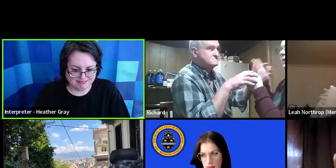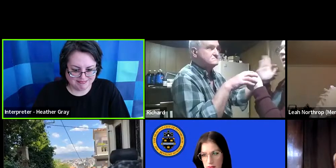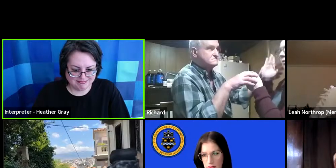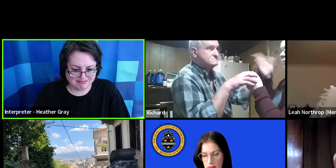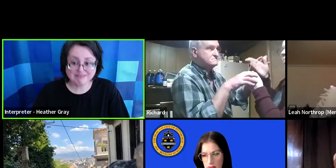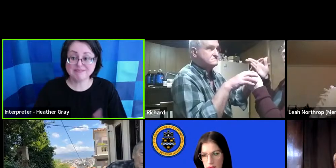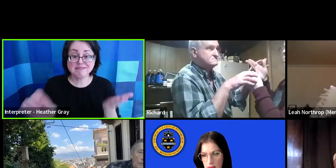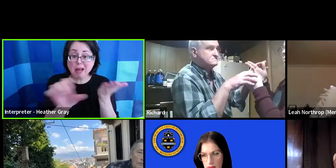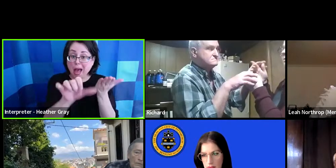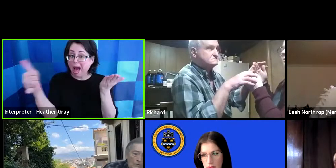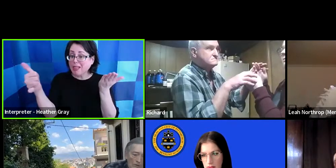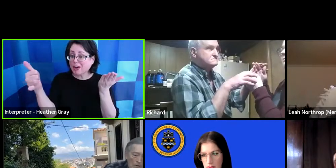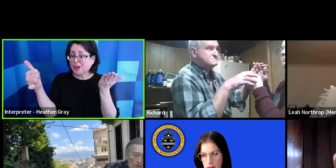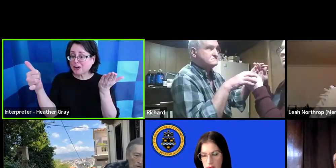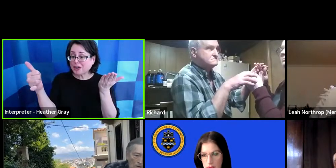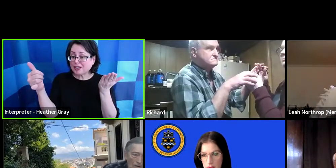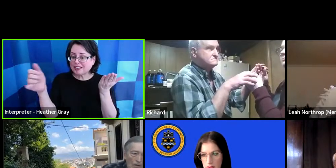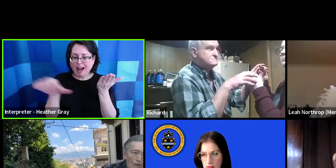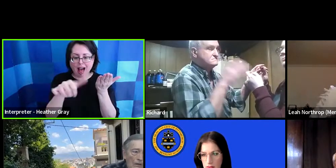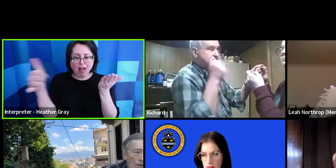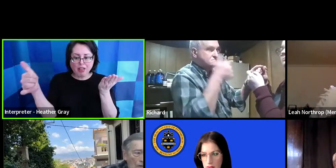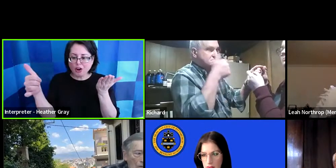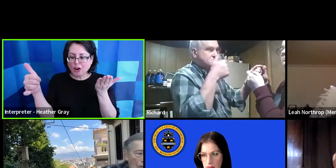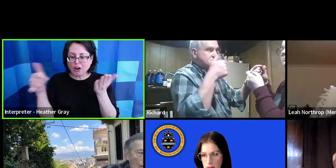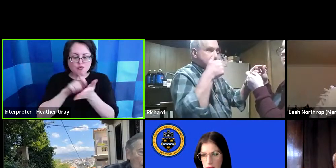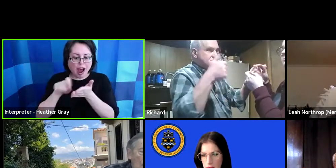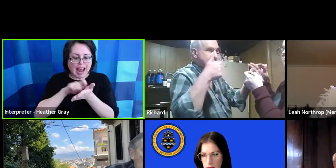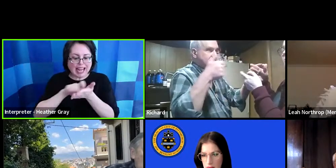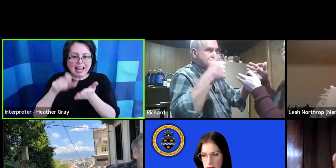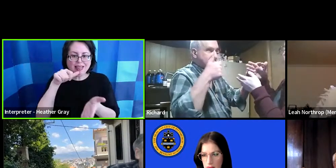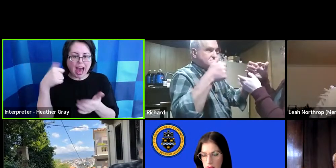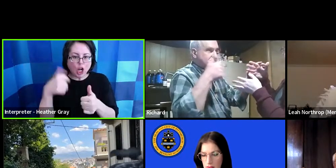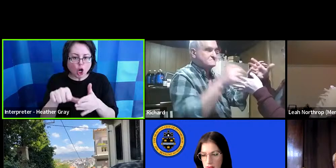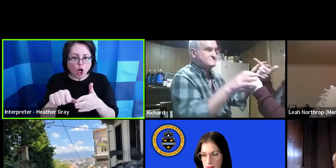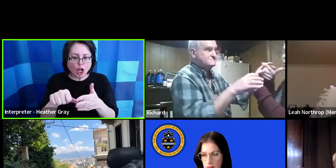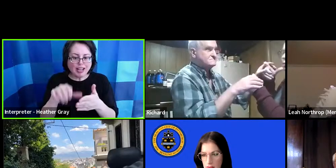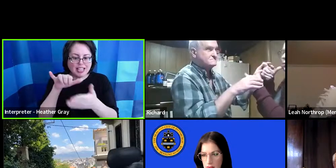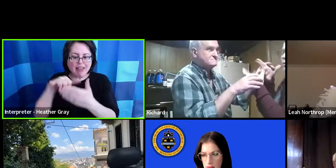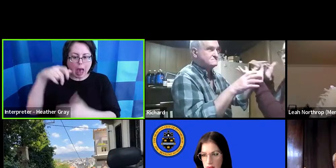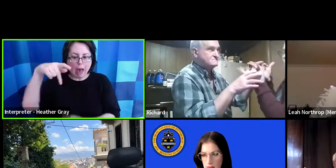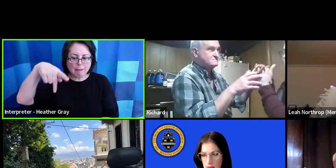Does anybody want to take on the task of writing the letter to the Post-Gazette?